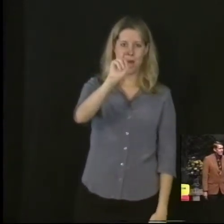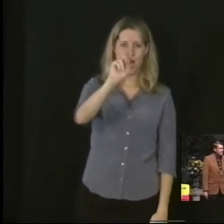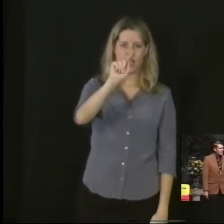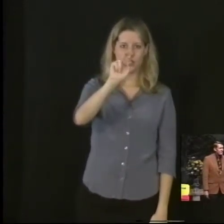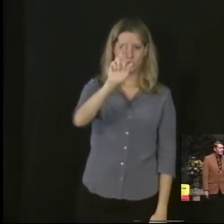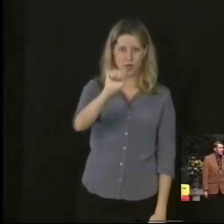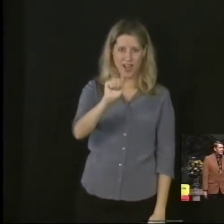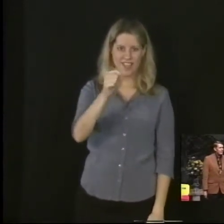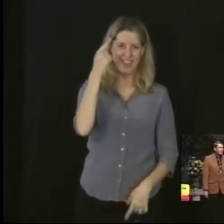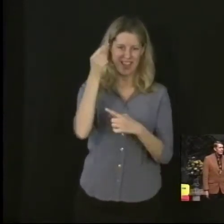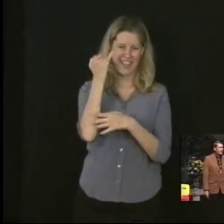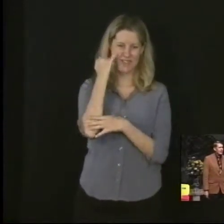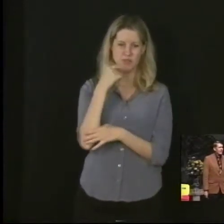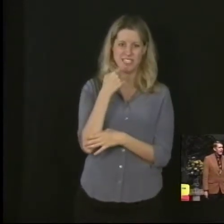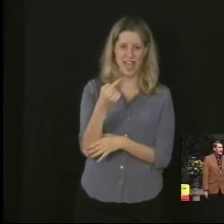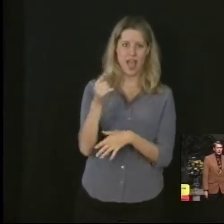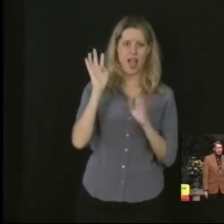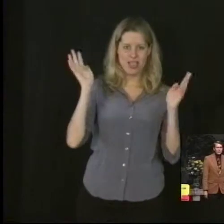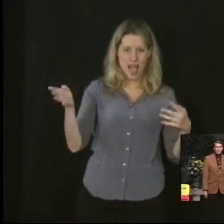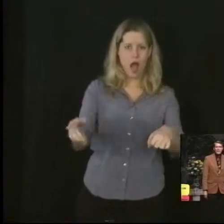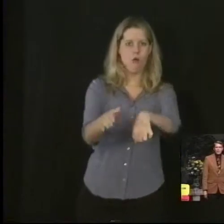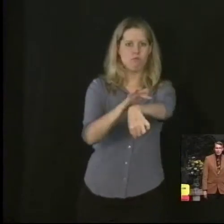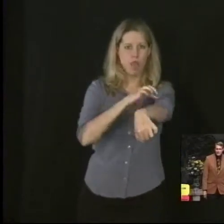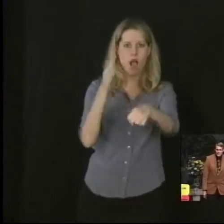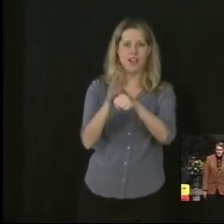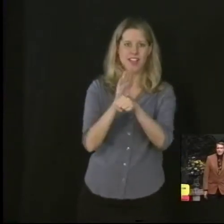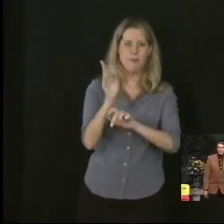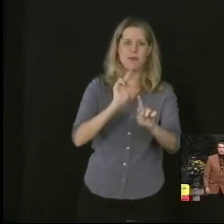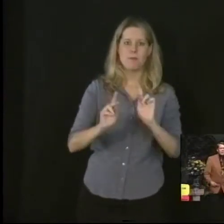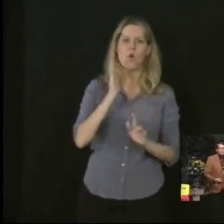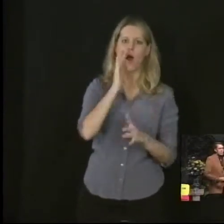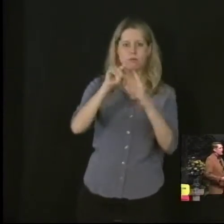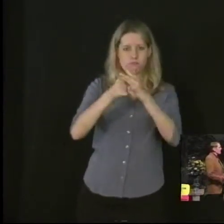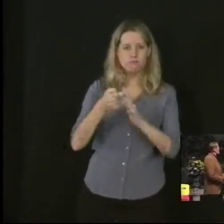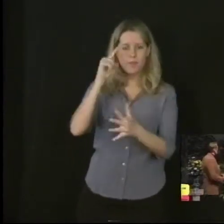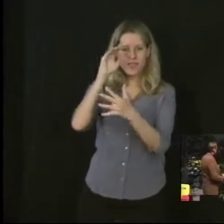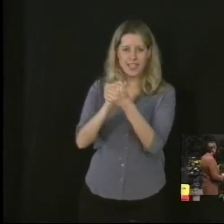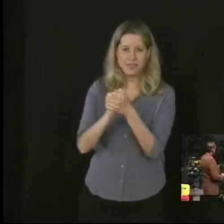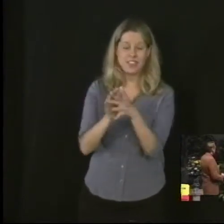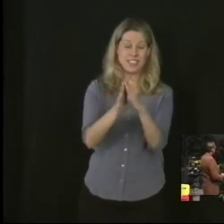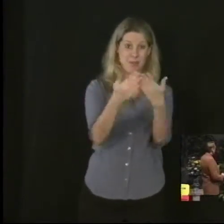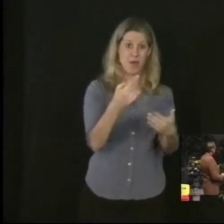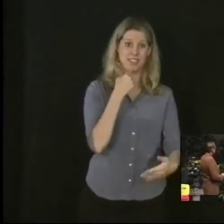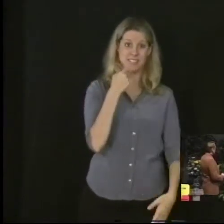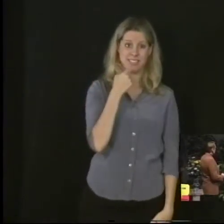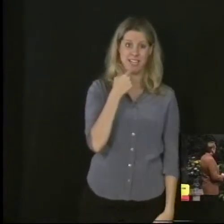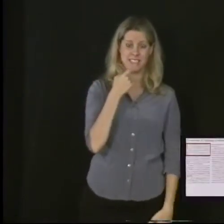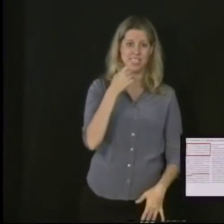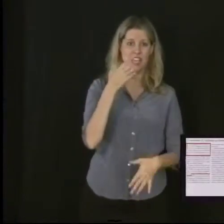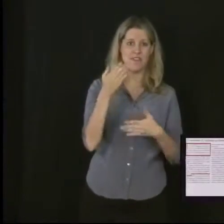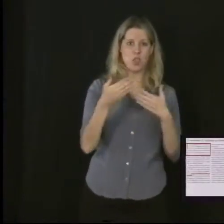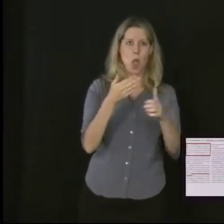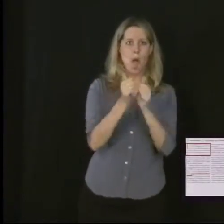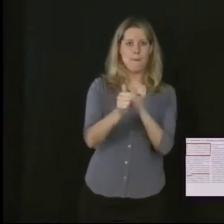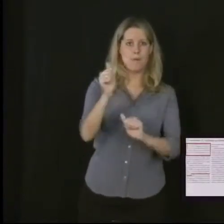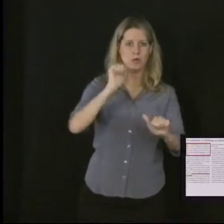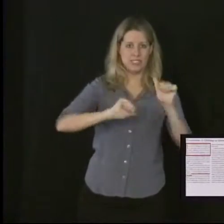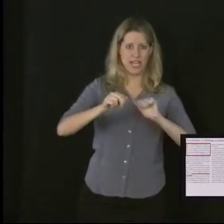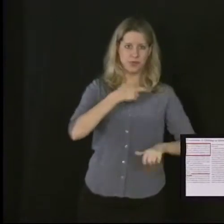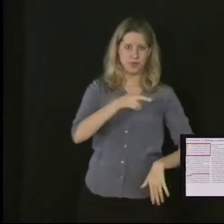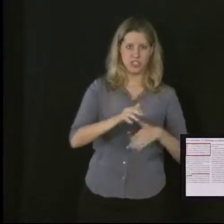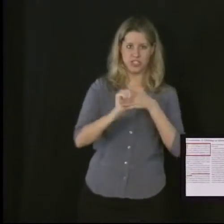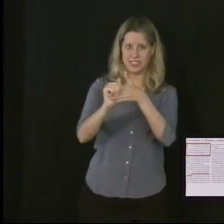it. It's not a fact. Evolution's a religion. This textbook says, boys and girls, even though most scientists and religious leaders no